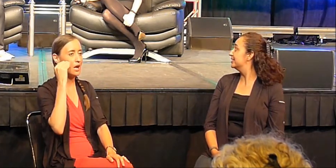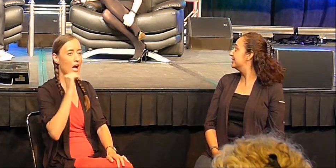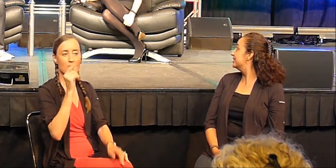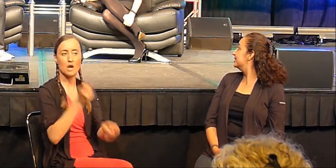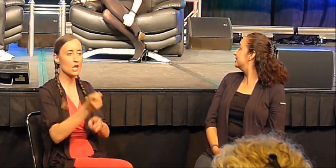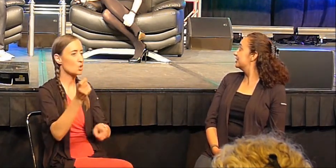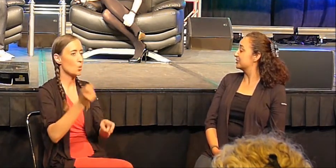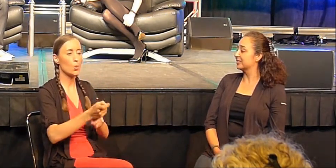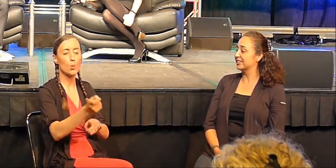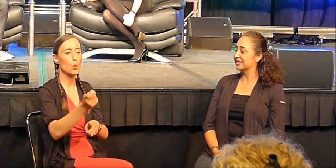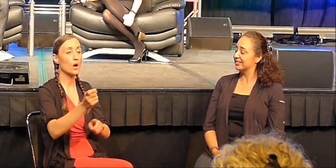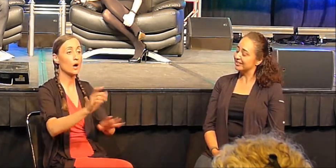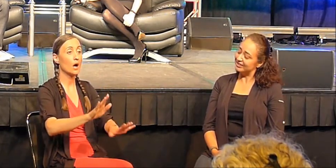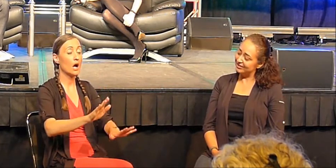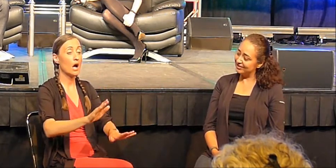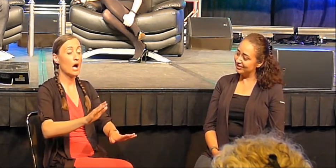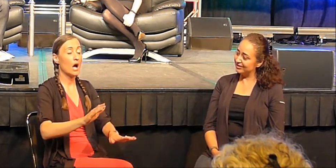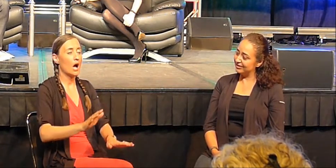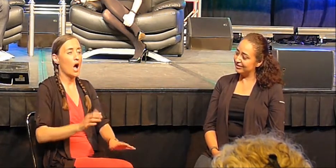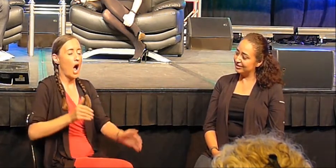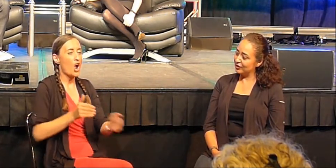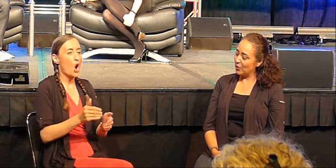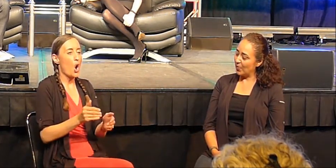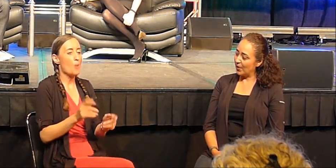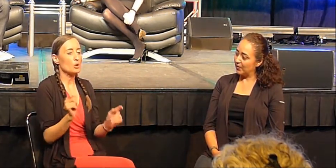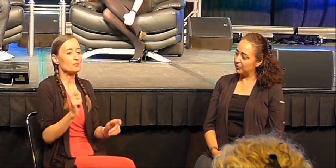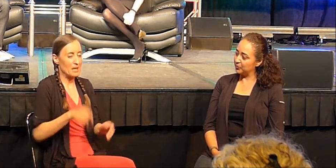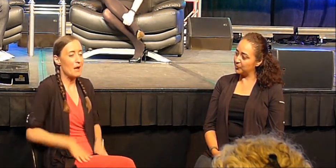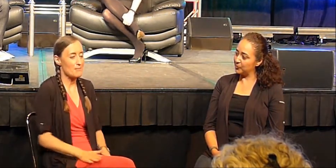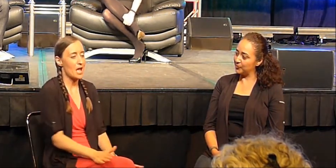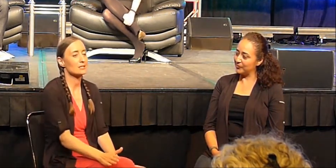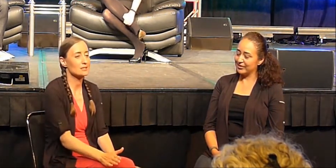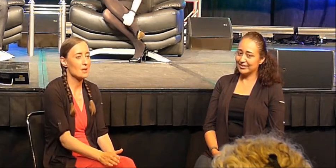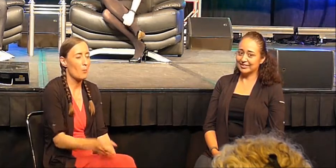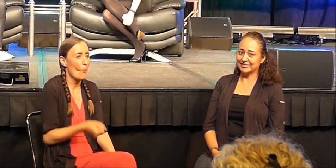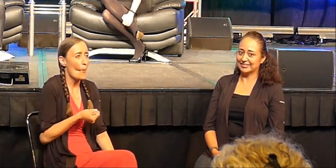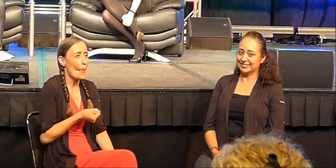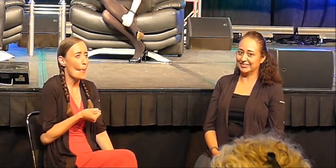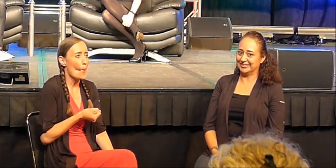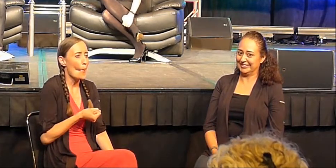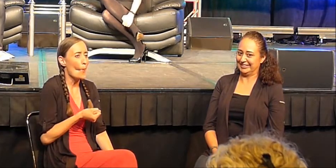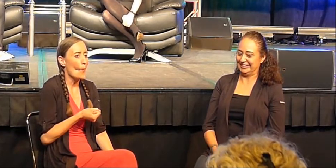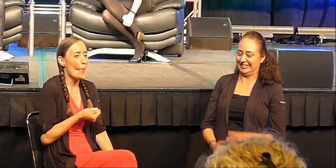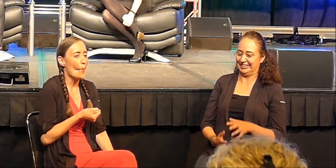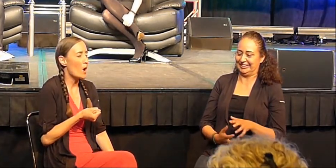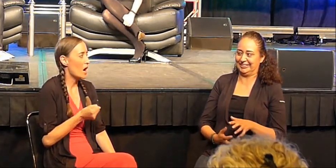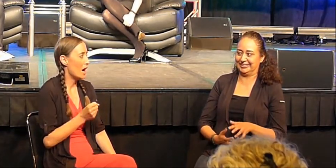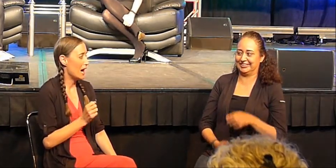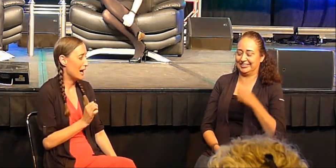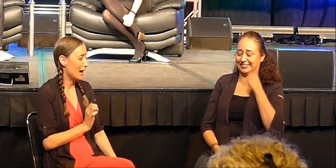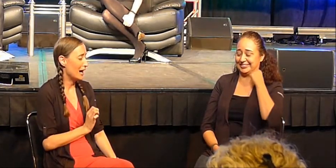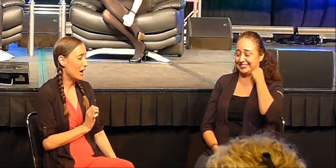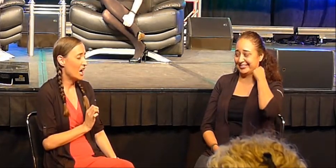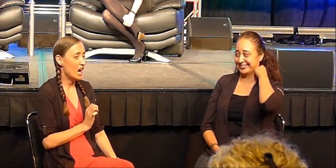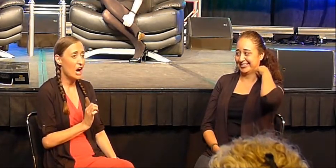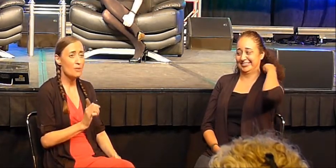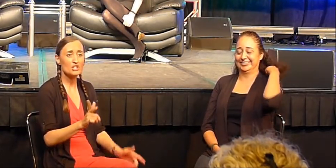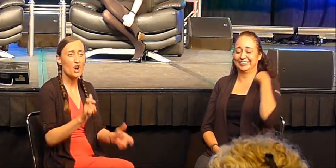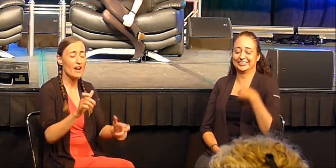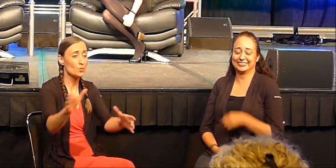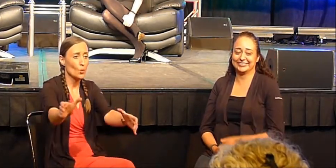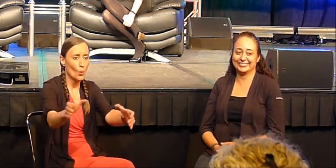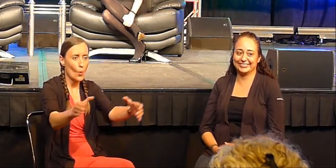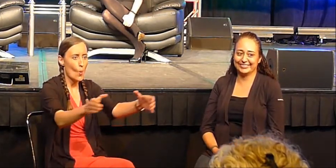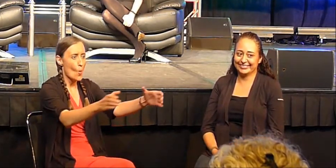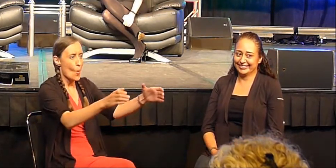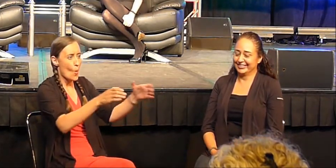joke. I literally almost peed my pants. I'm not kidding. This thing came toward us so fast. I remember sitting in the